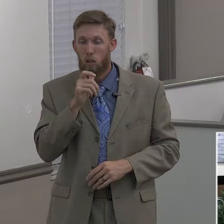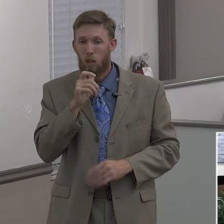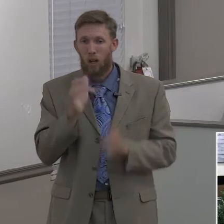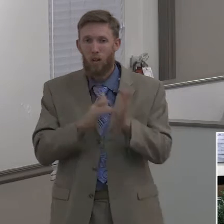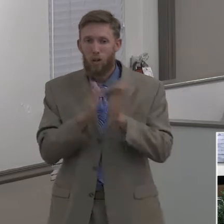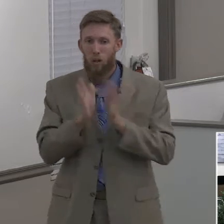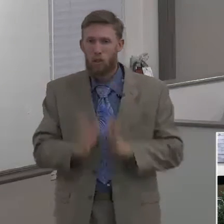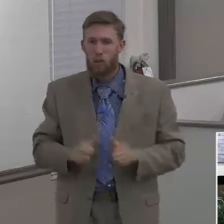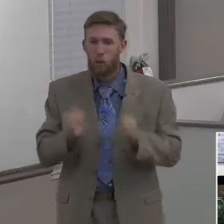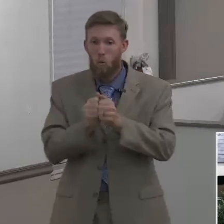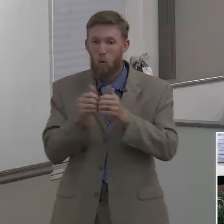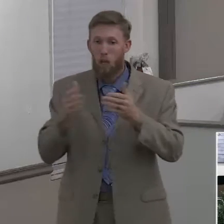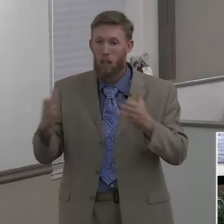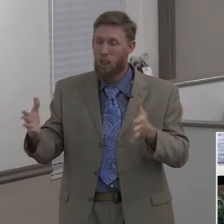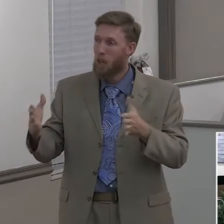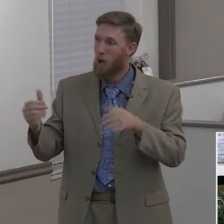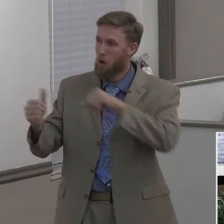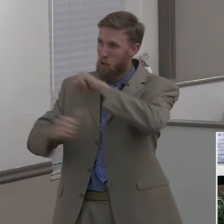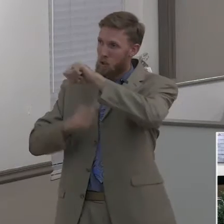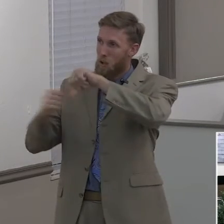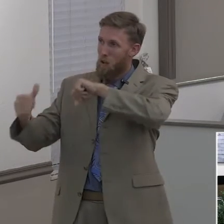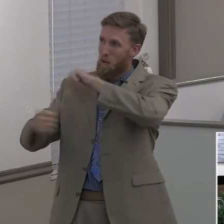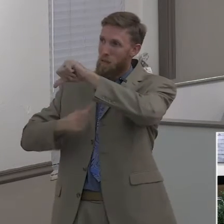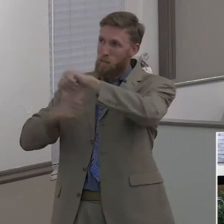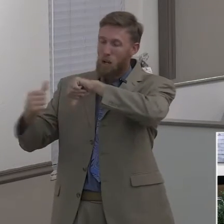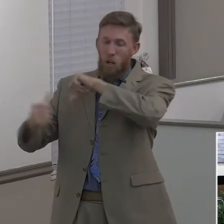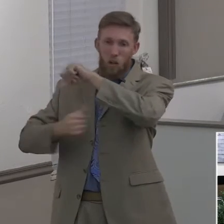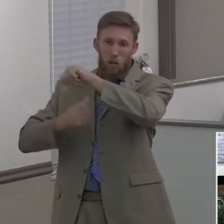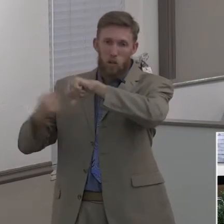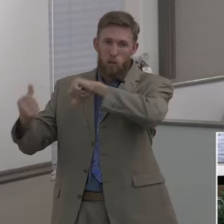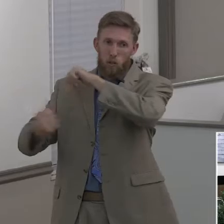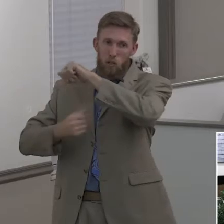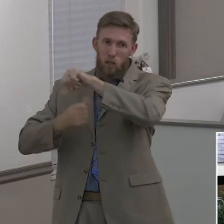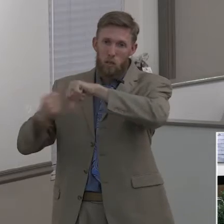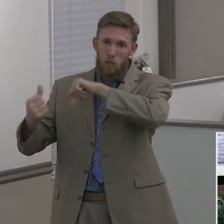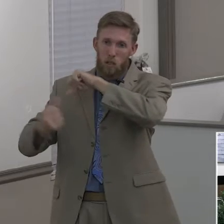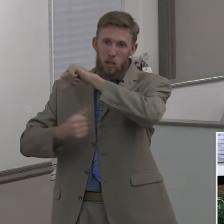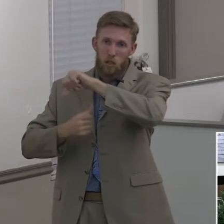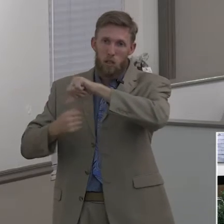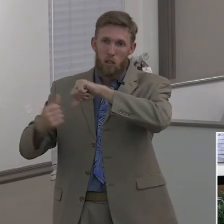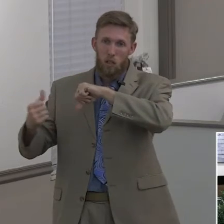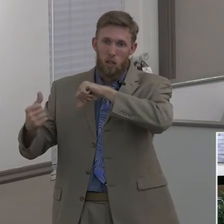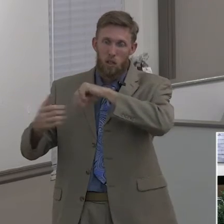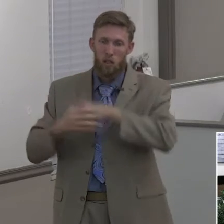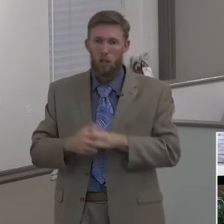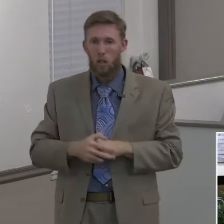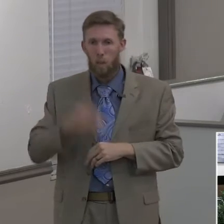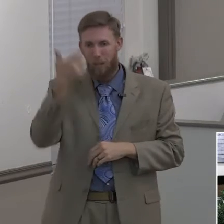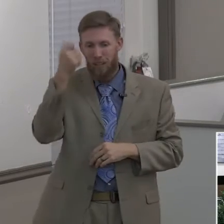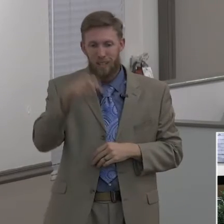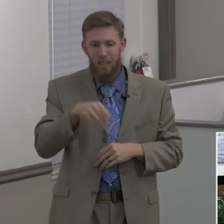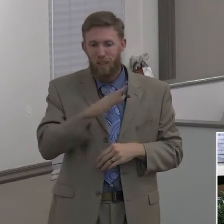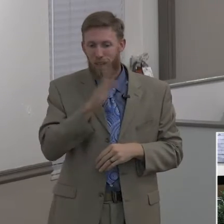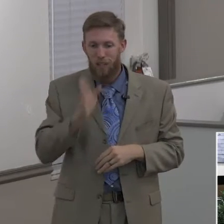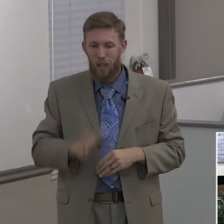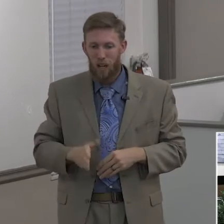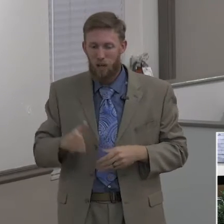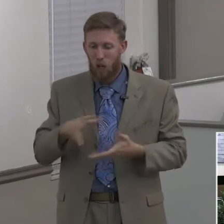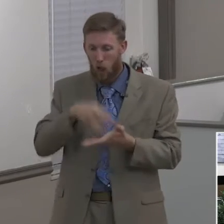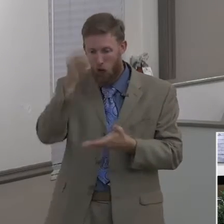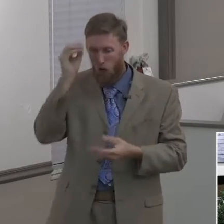Somebody said it. I heard it. Christians that were without fellowship with God. Because they've never learned to cast anything over to